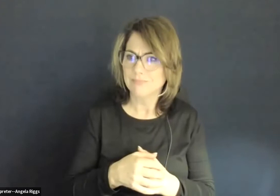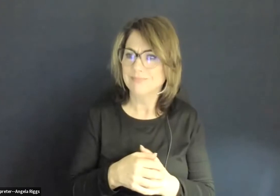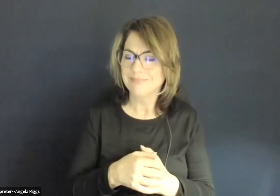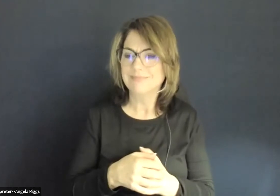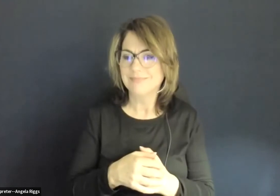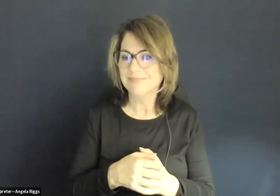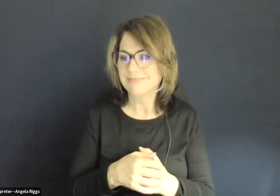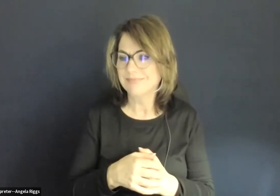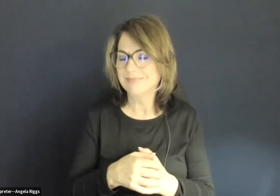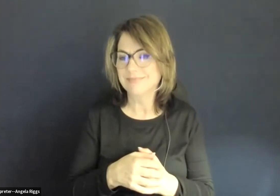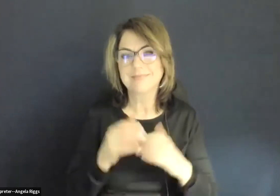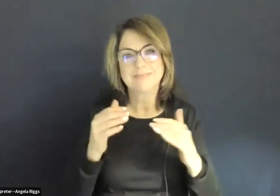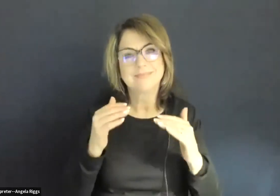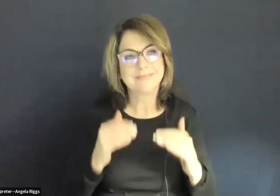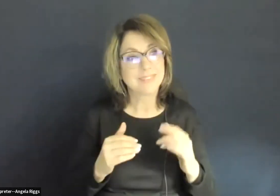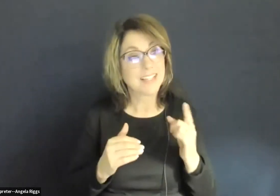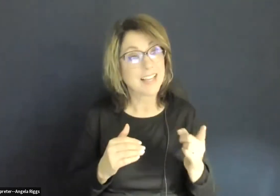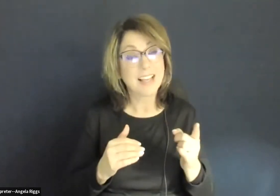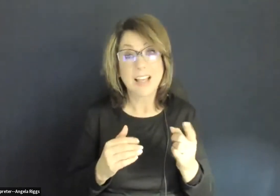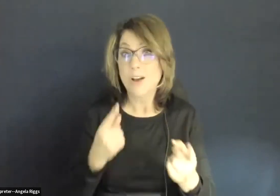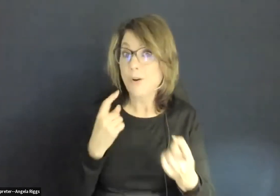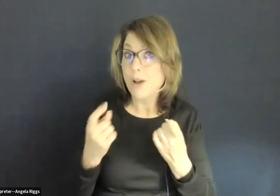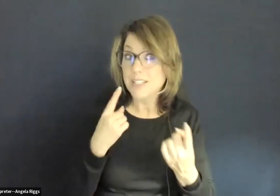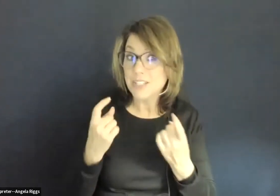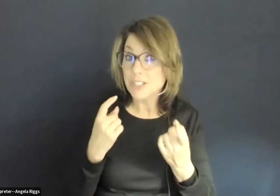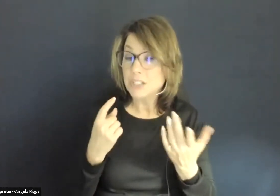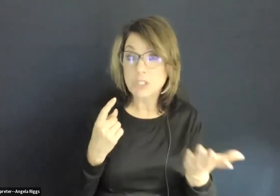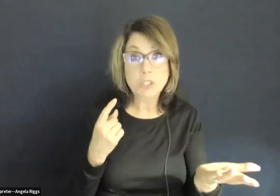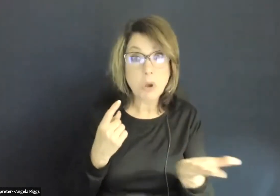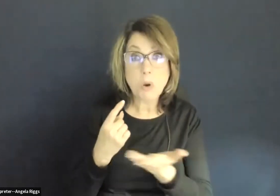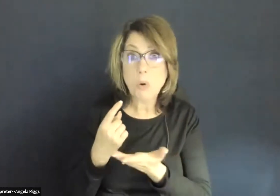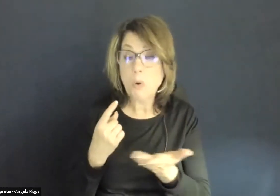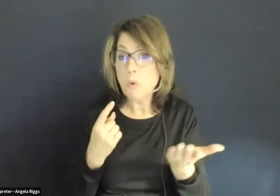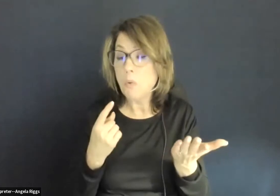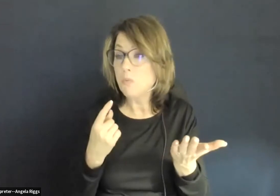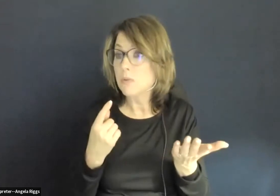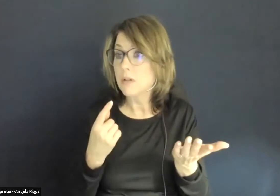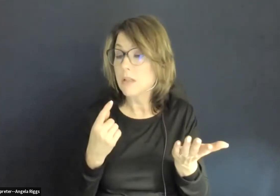Well, our next slide, it just says questions. So could we perhaps